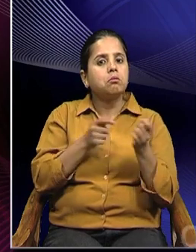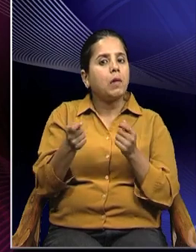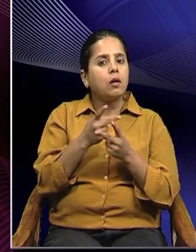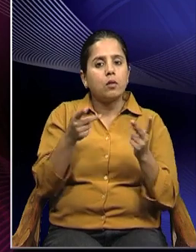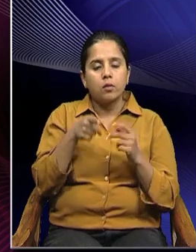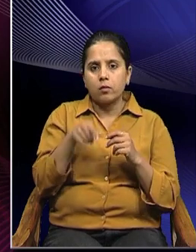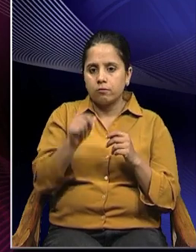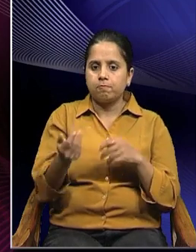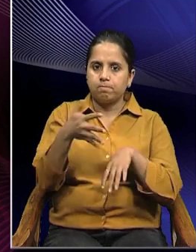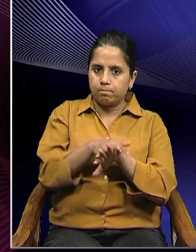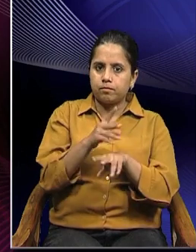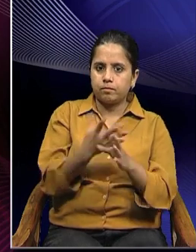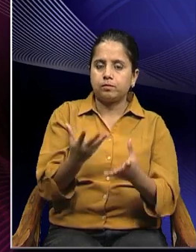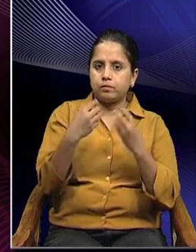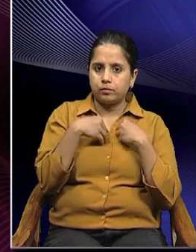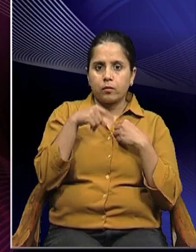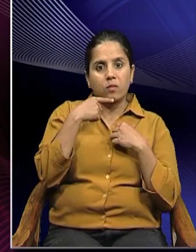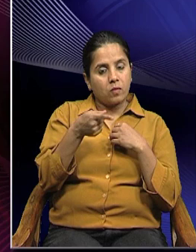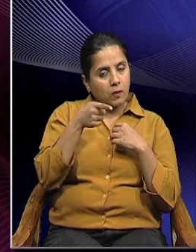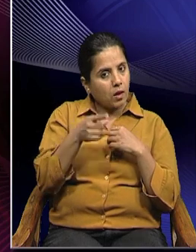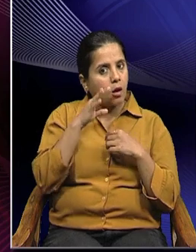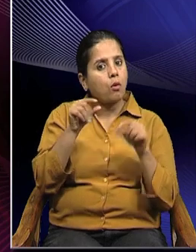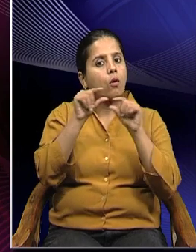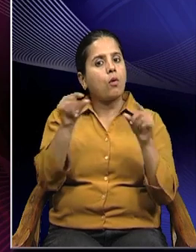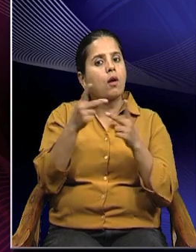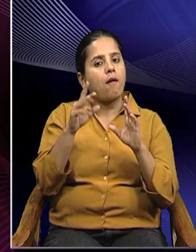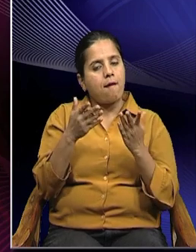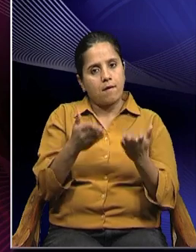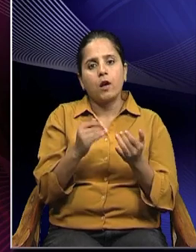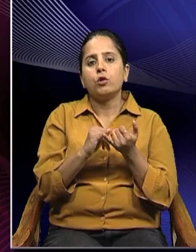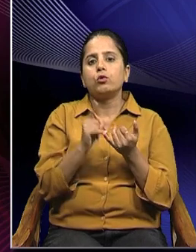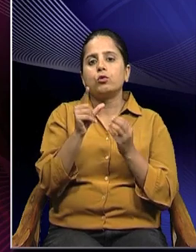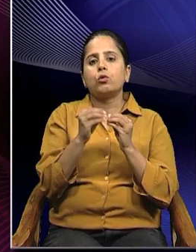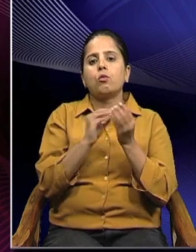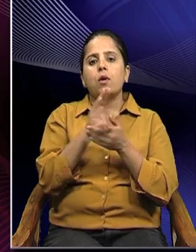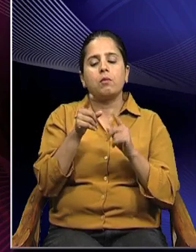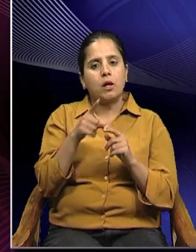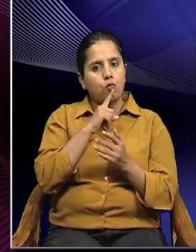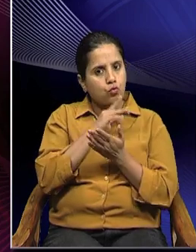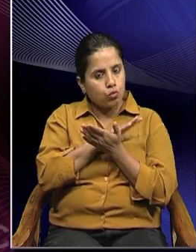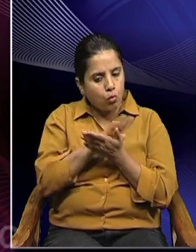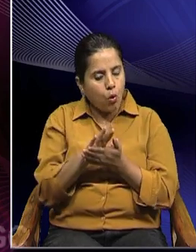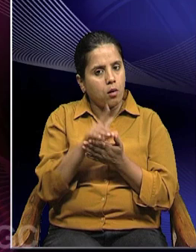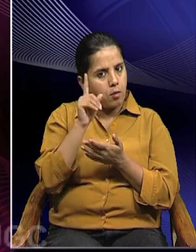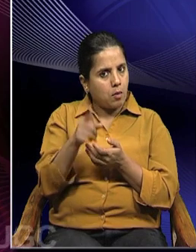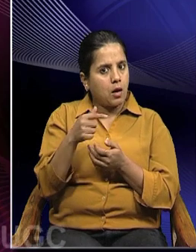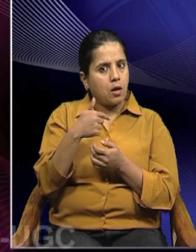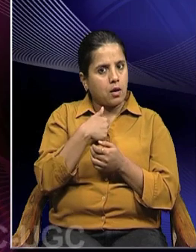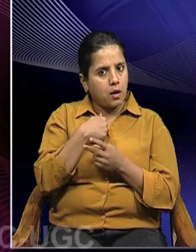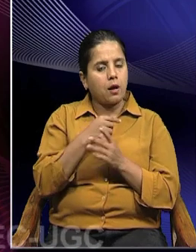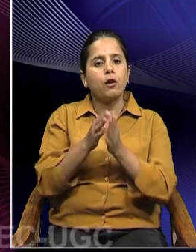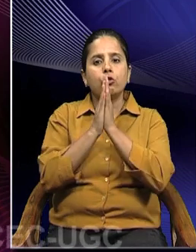are integrated by this specific subhashita, where we have to be truthful and we have to follow our dharma, and dharma here